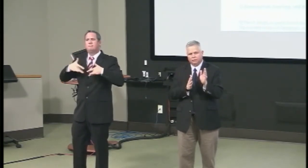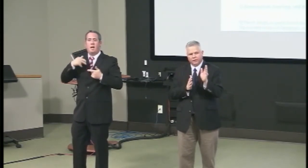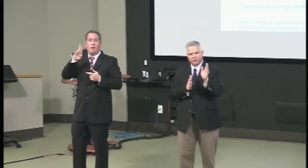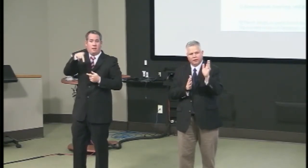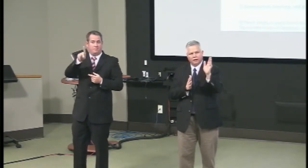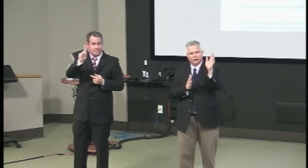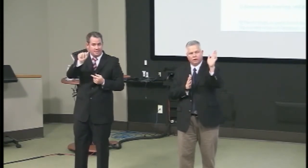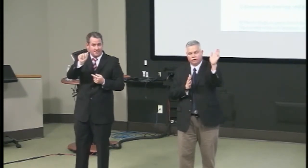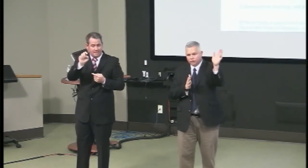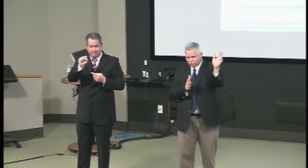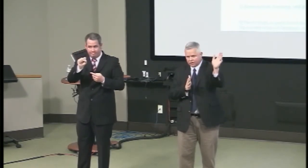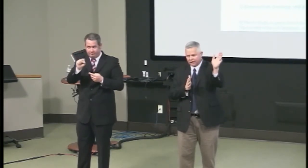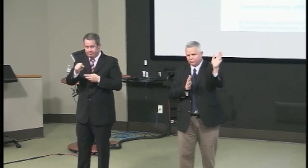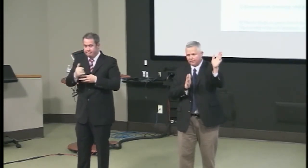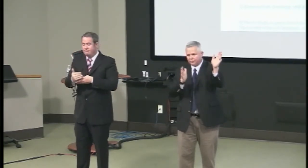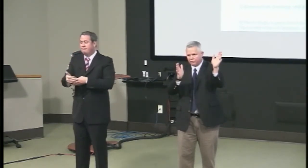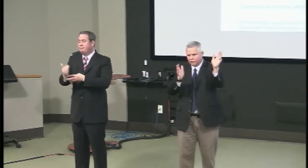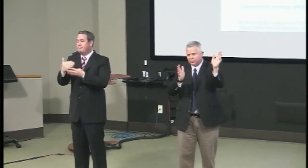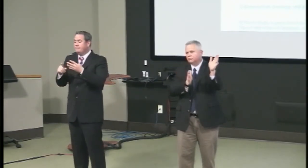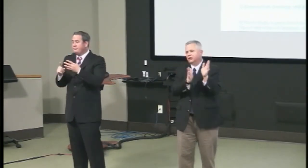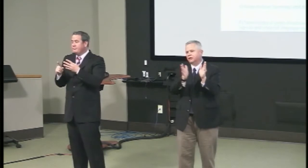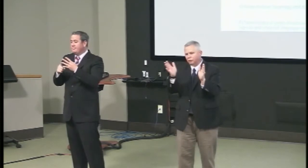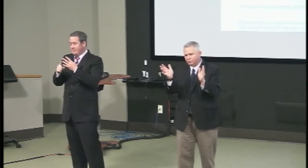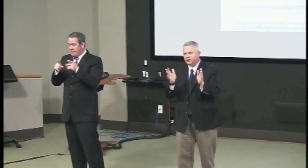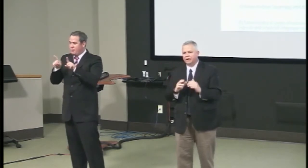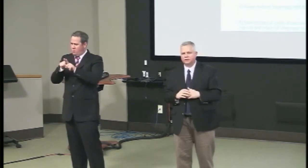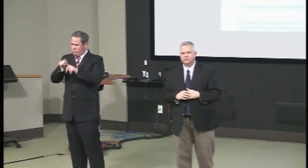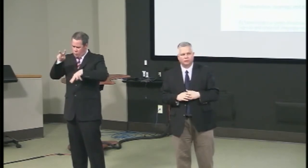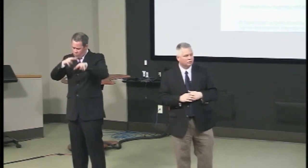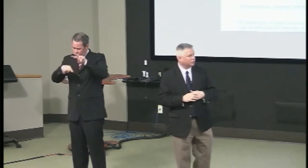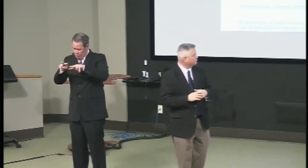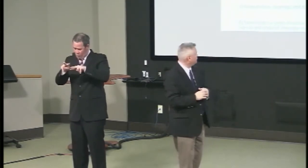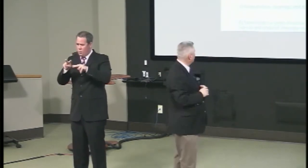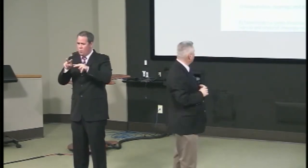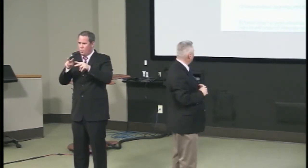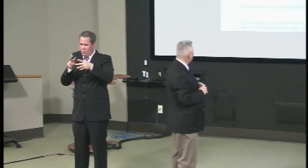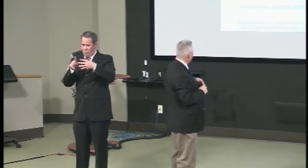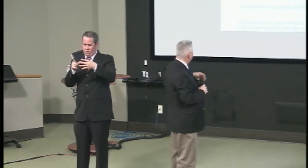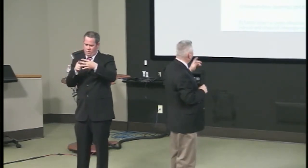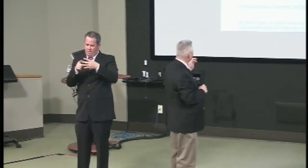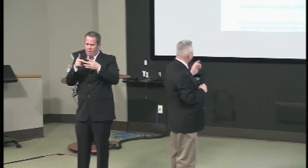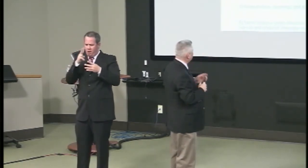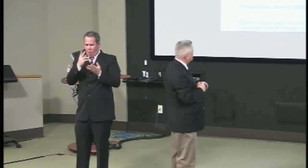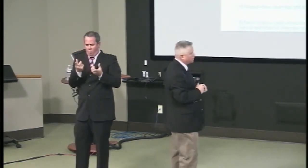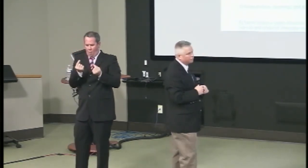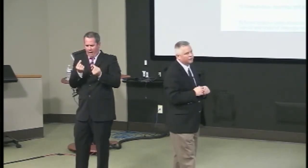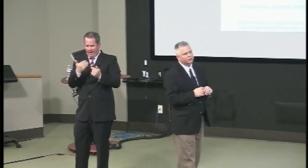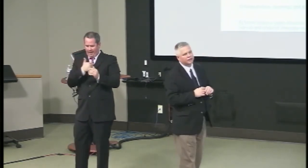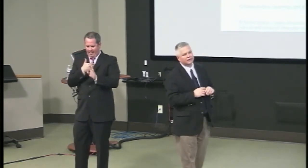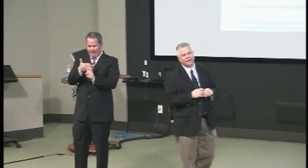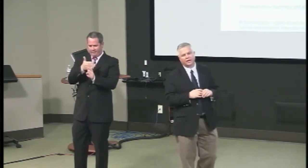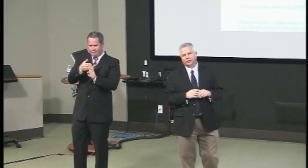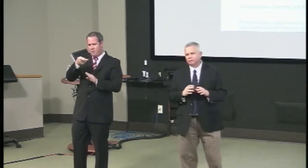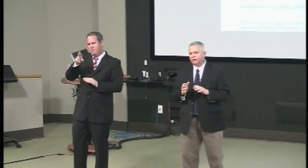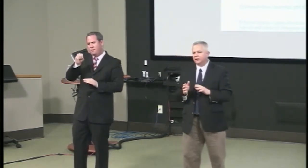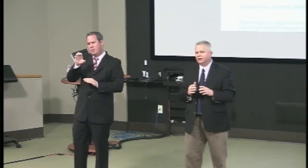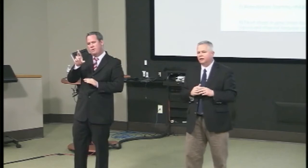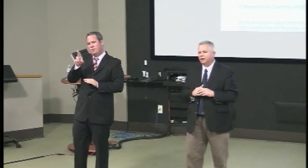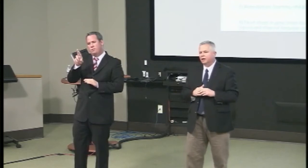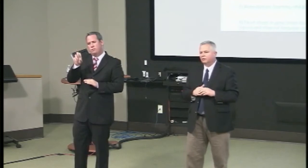associated with a good trajectory for learning to read or a not so good. We'll also take a brief look at the end